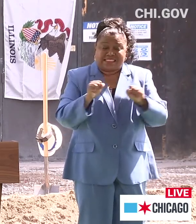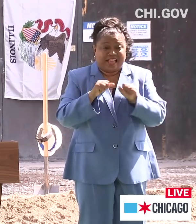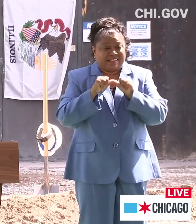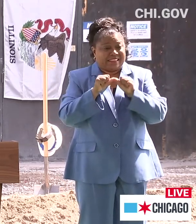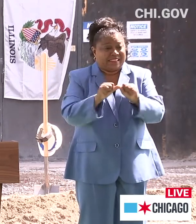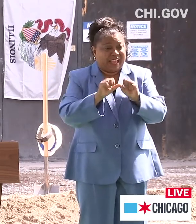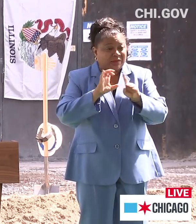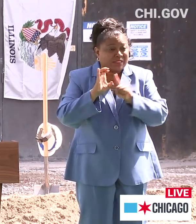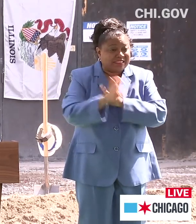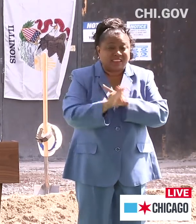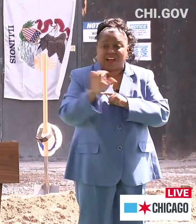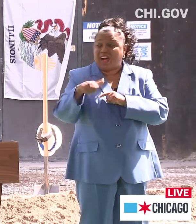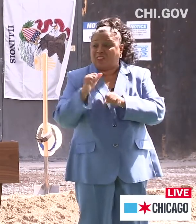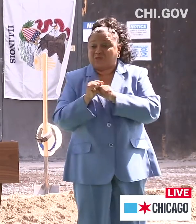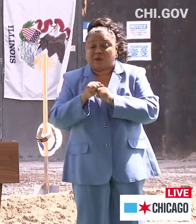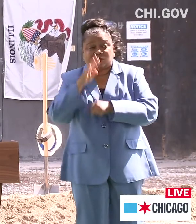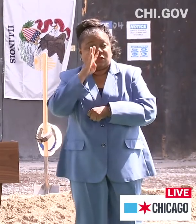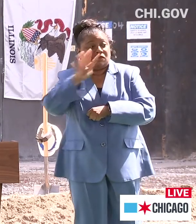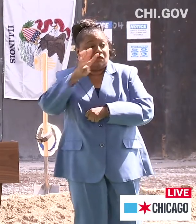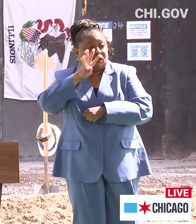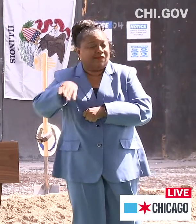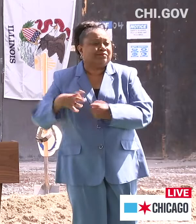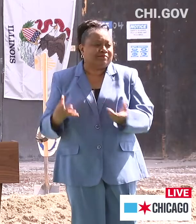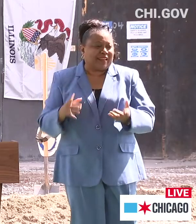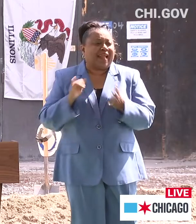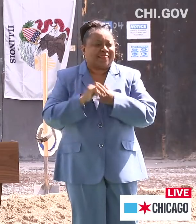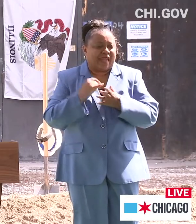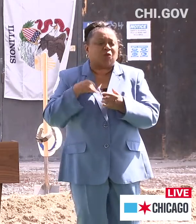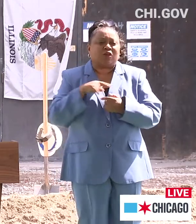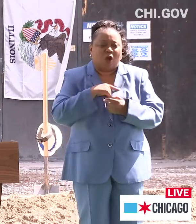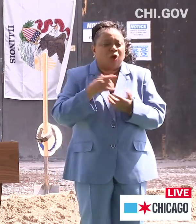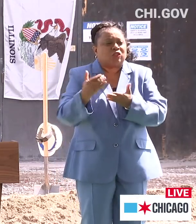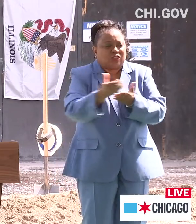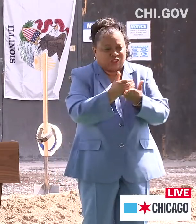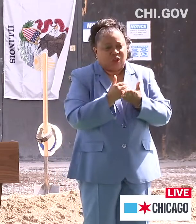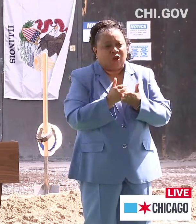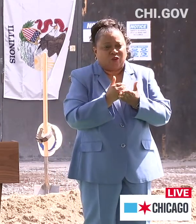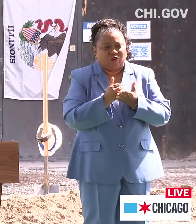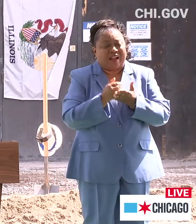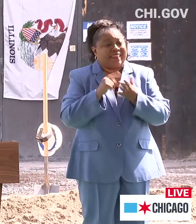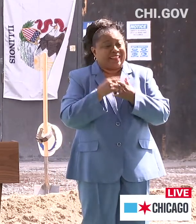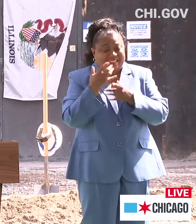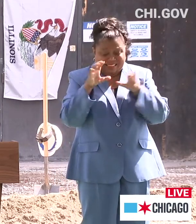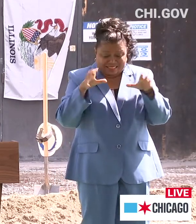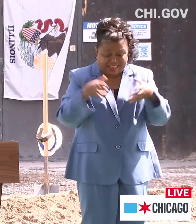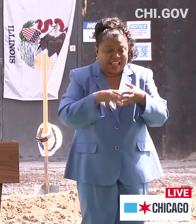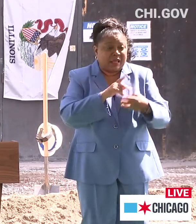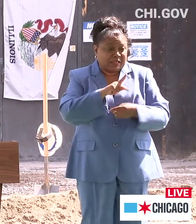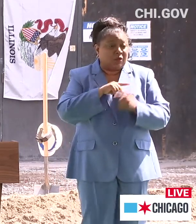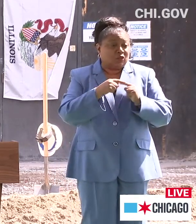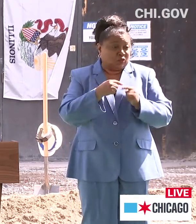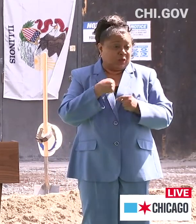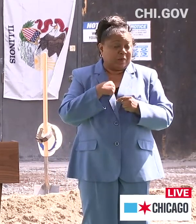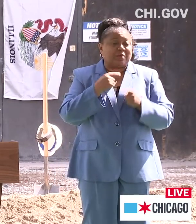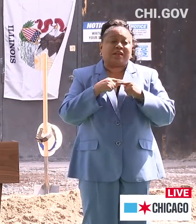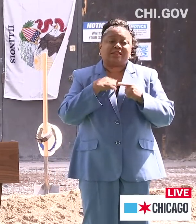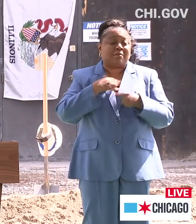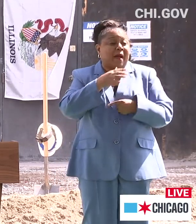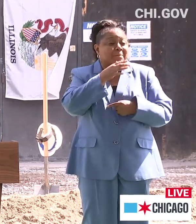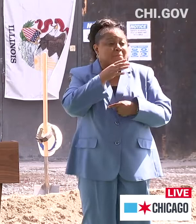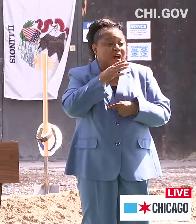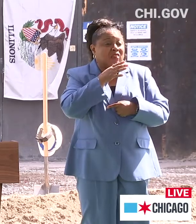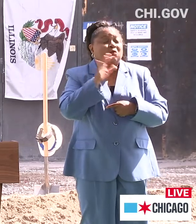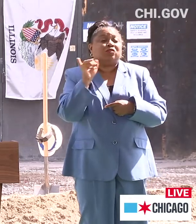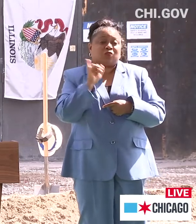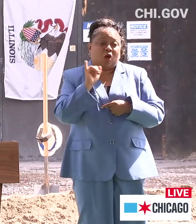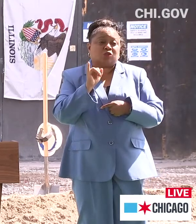sustainable conditions other workers take for granted and that we all deserve. This campaign is personal to me because my mother